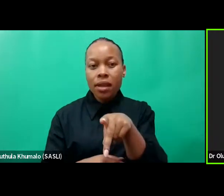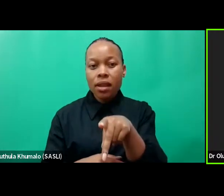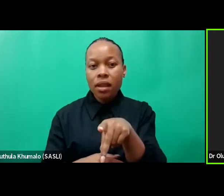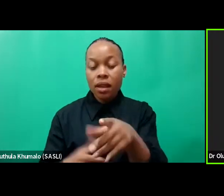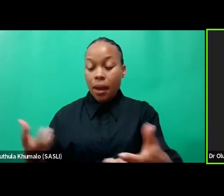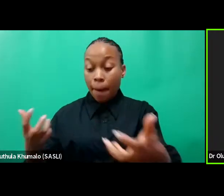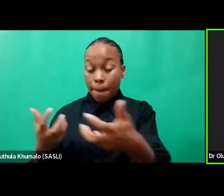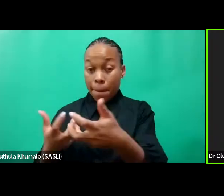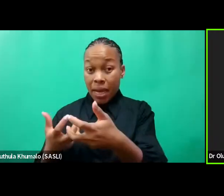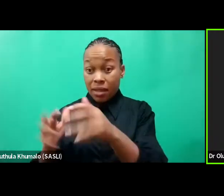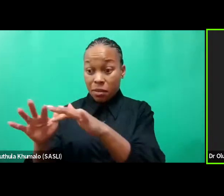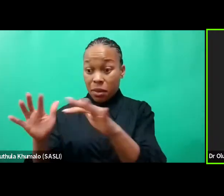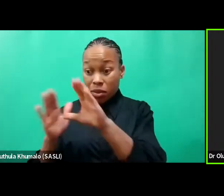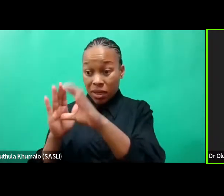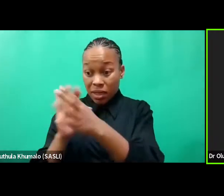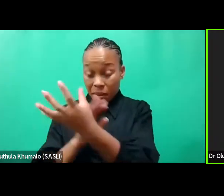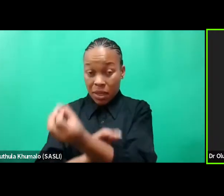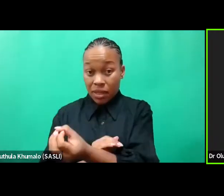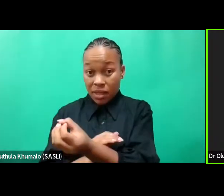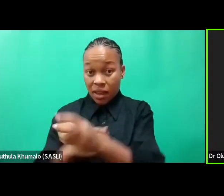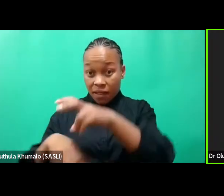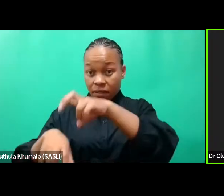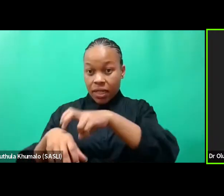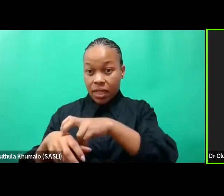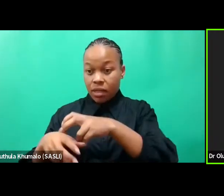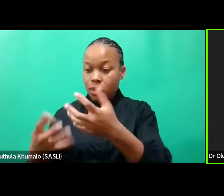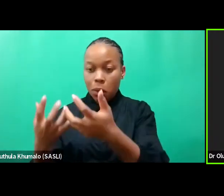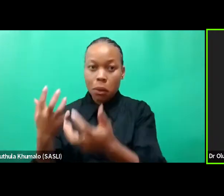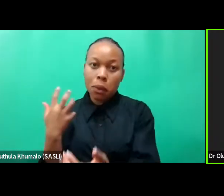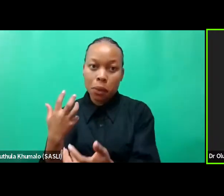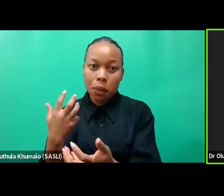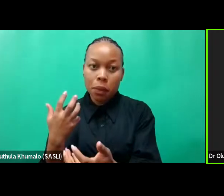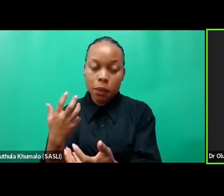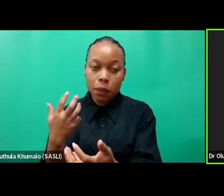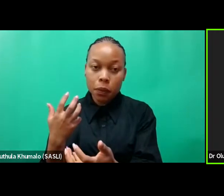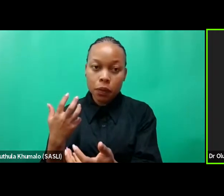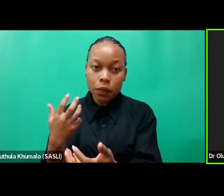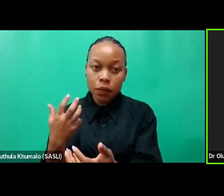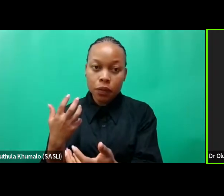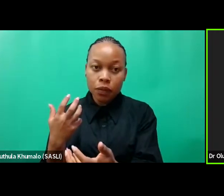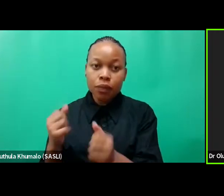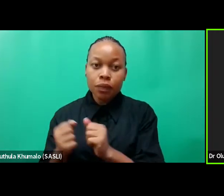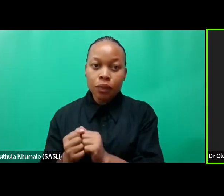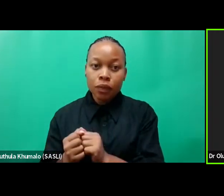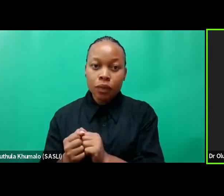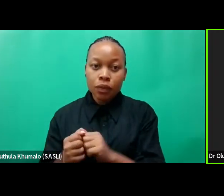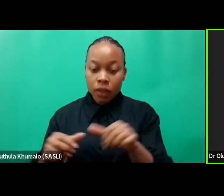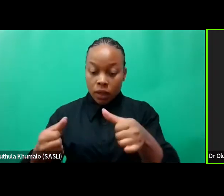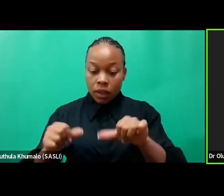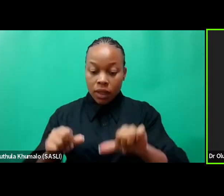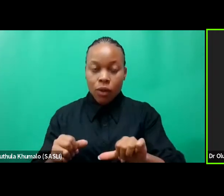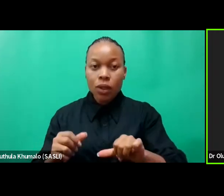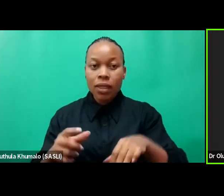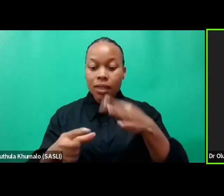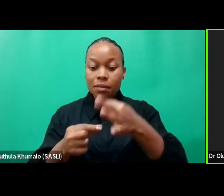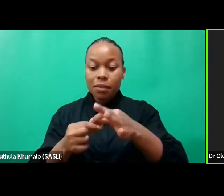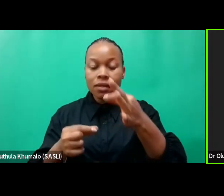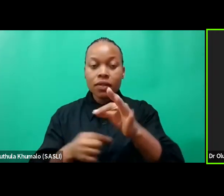the NGOs participants. Then another one is specifically about the ICT